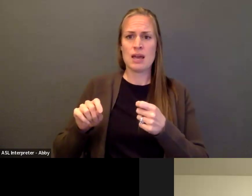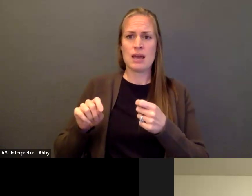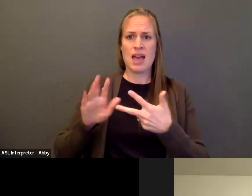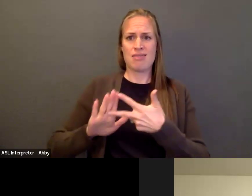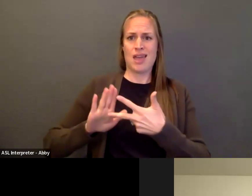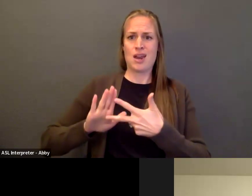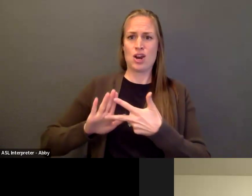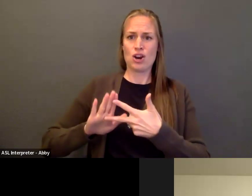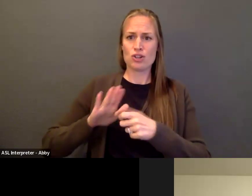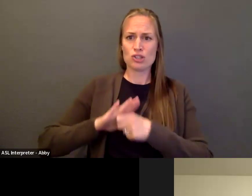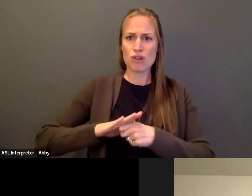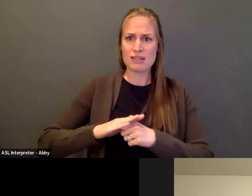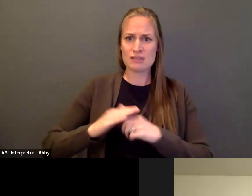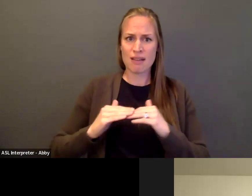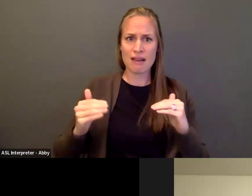roof.